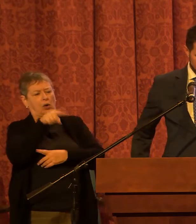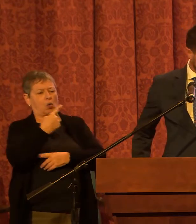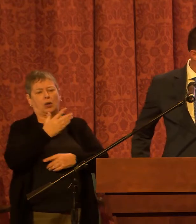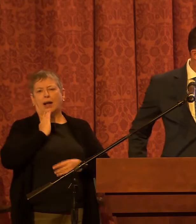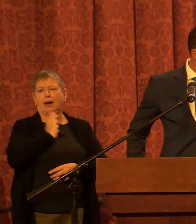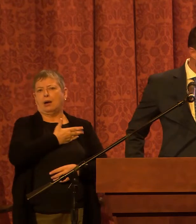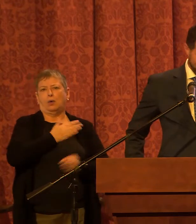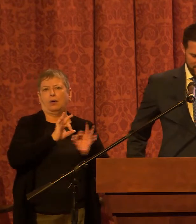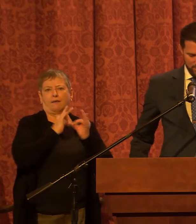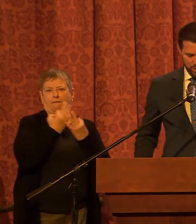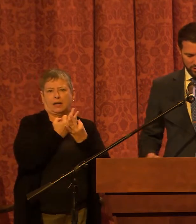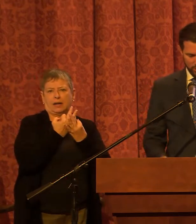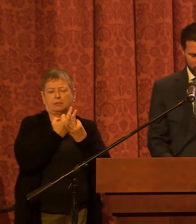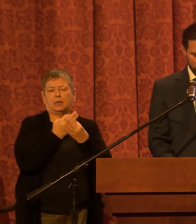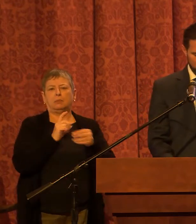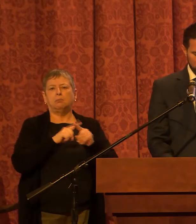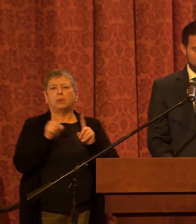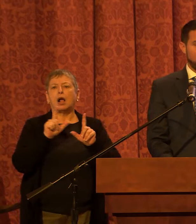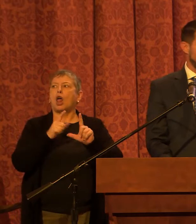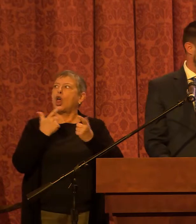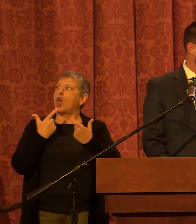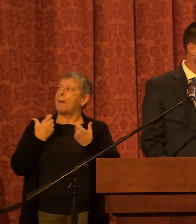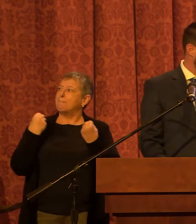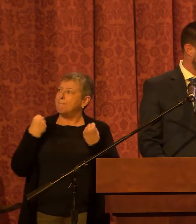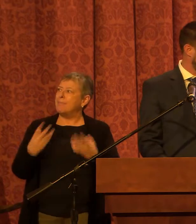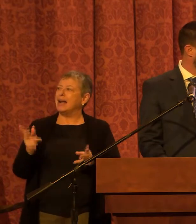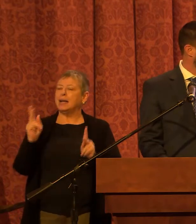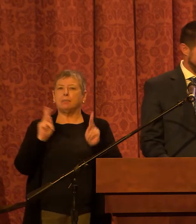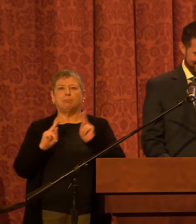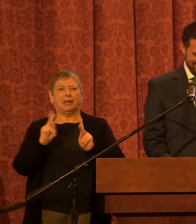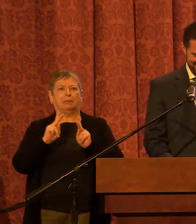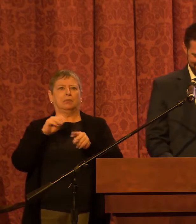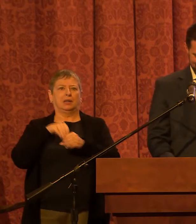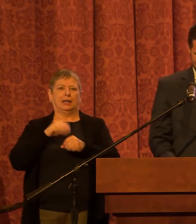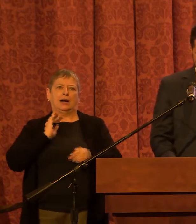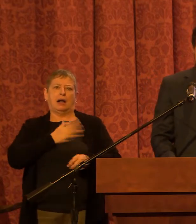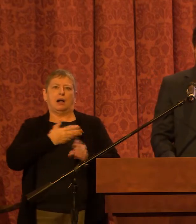award, but a large group of people in our mini city.